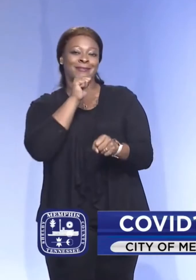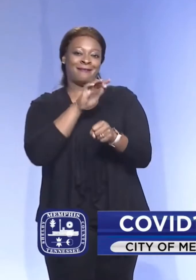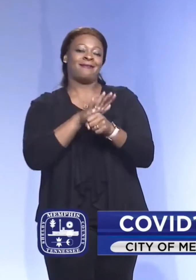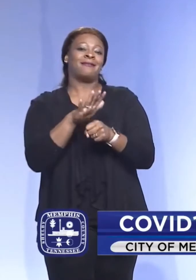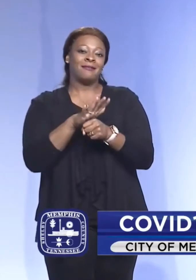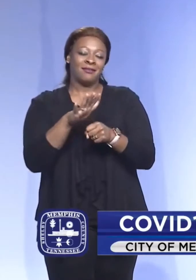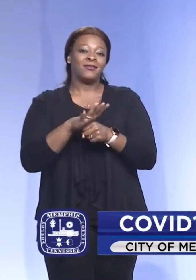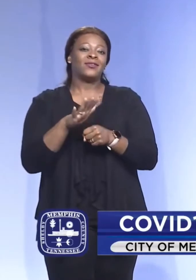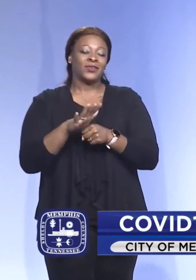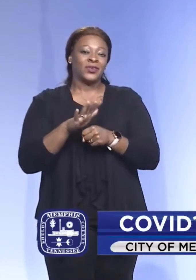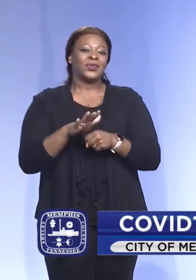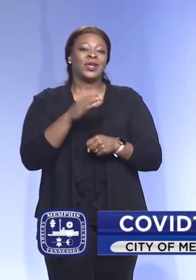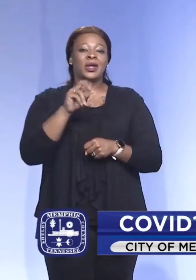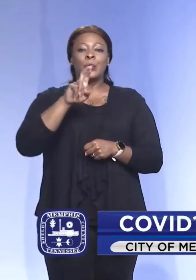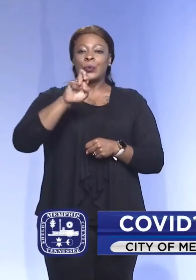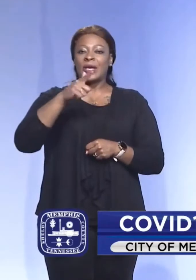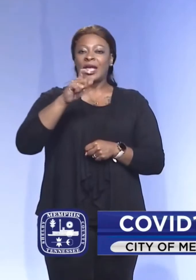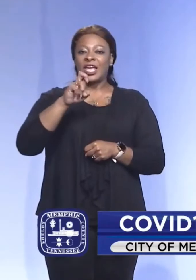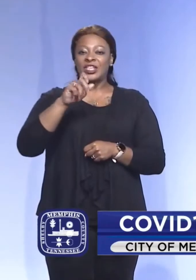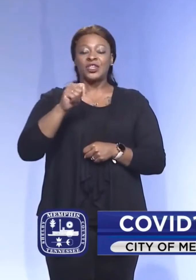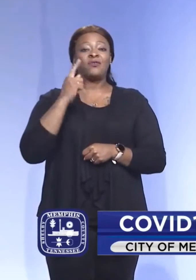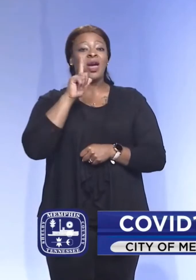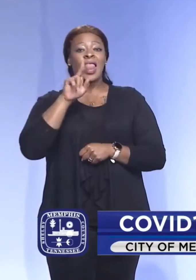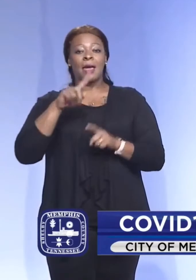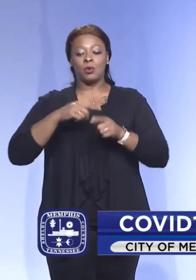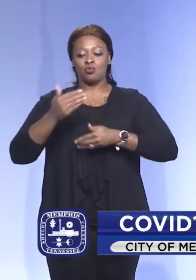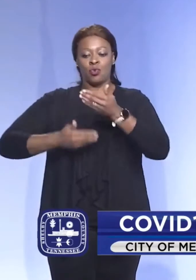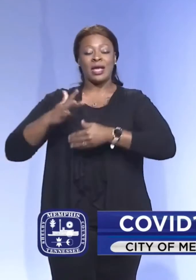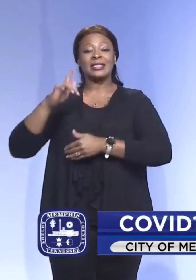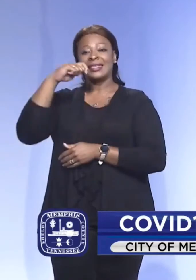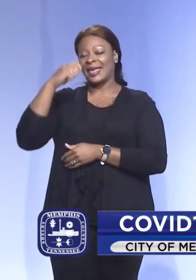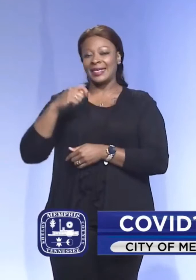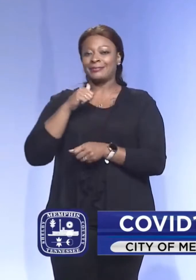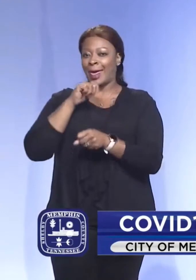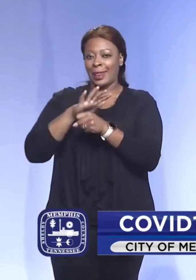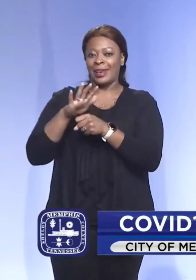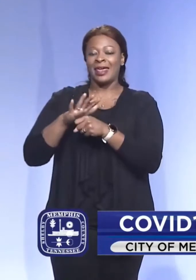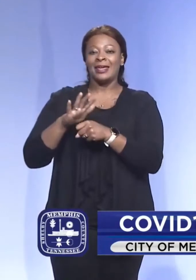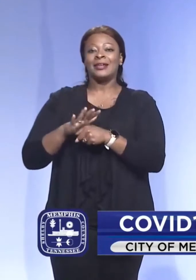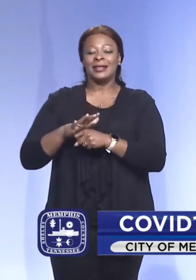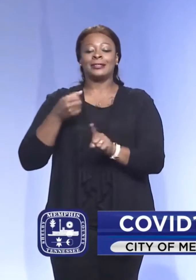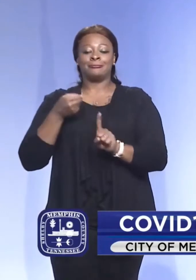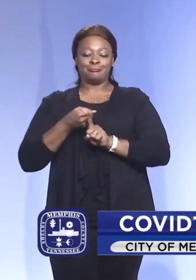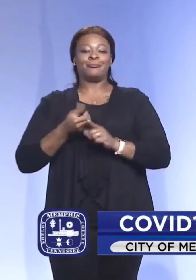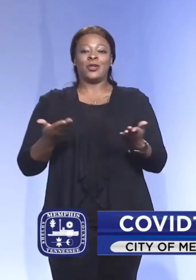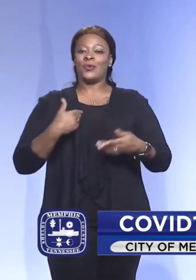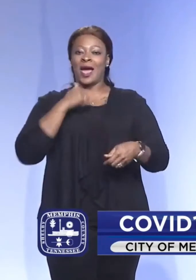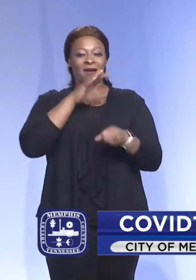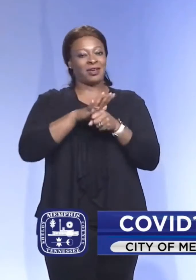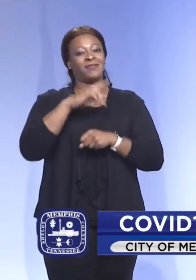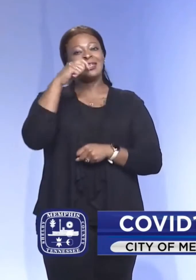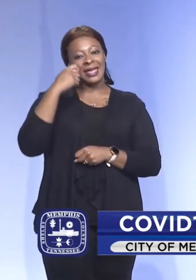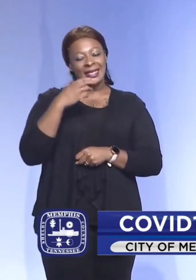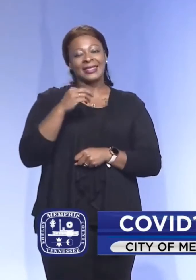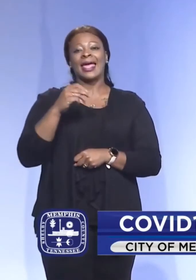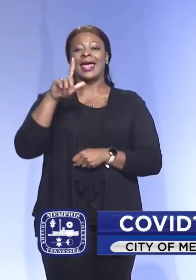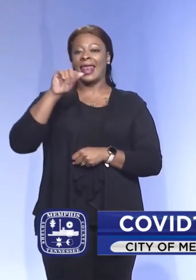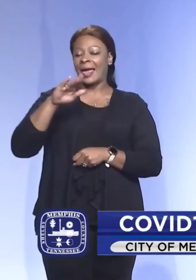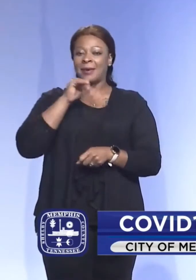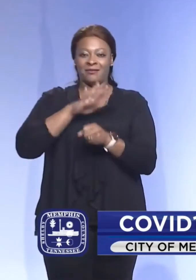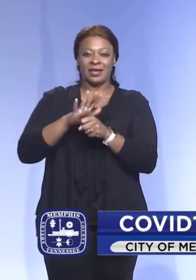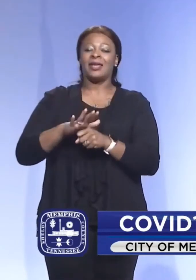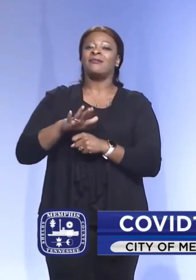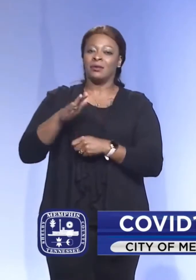and reagents for laboratories to use to process the tests have now hit our local community. And our own local labs that support